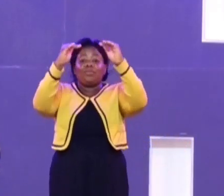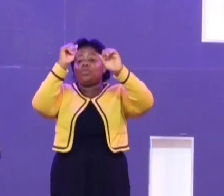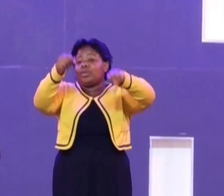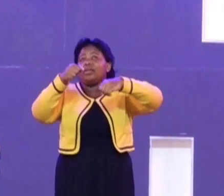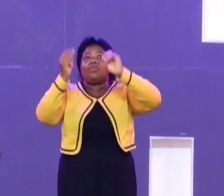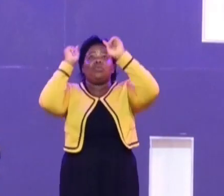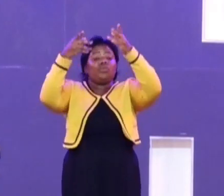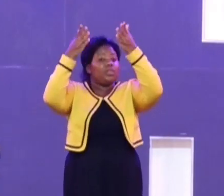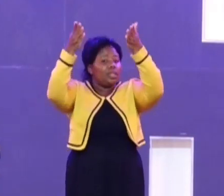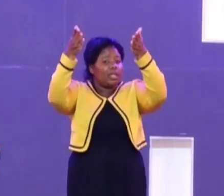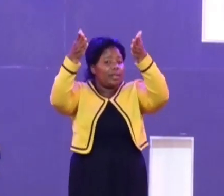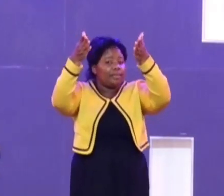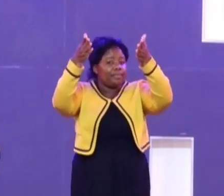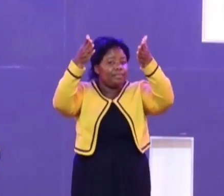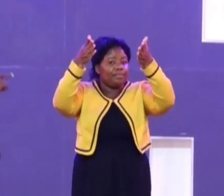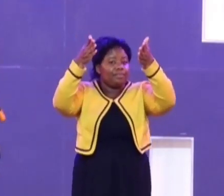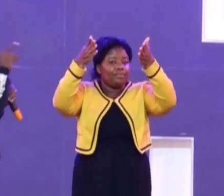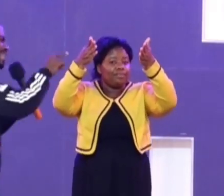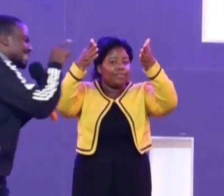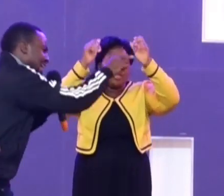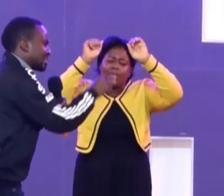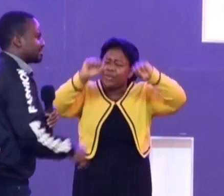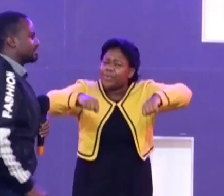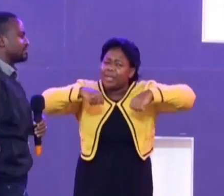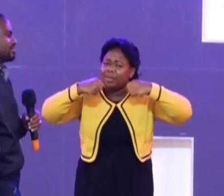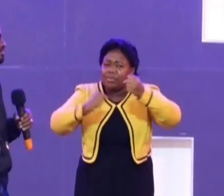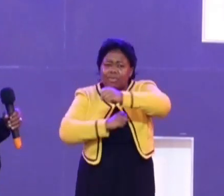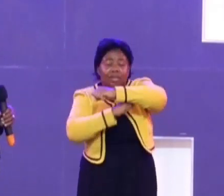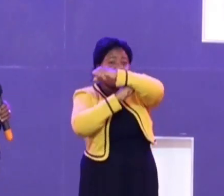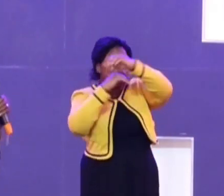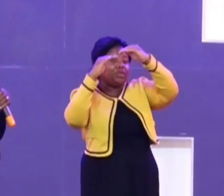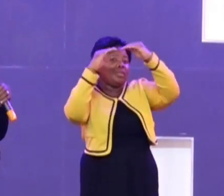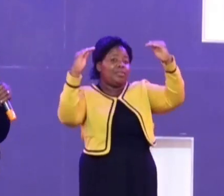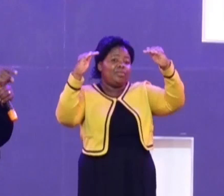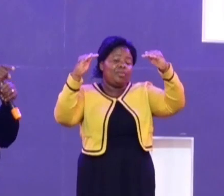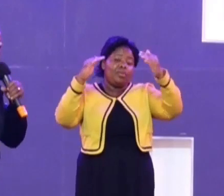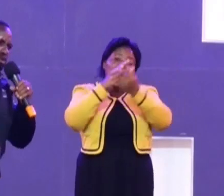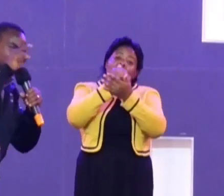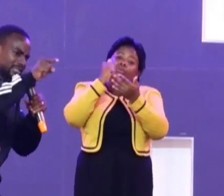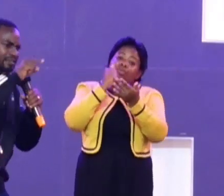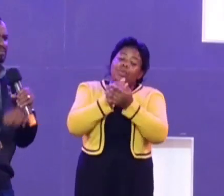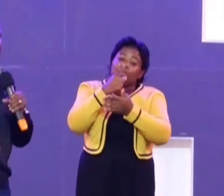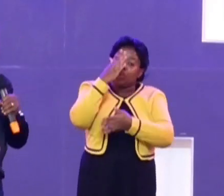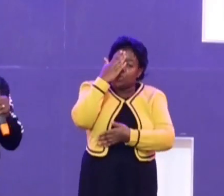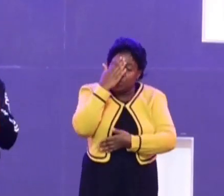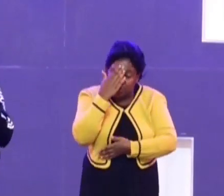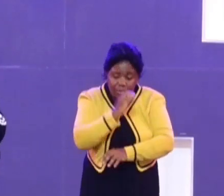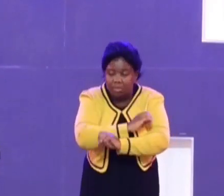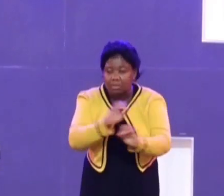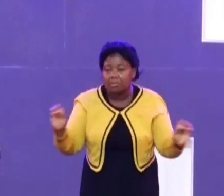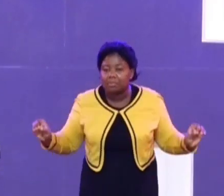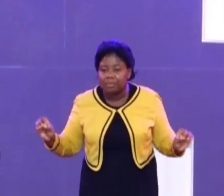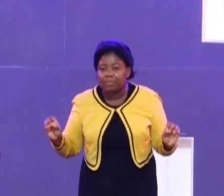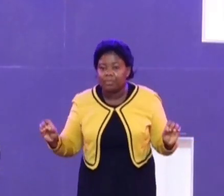you'll never be able to mount to. Tujasobola gawanirira. When you won't be able to sustain them. Olokubanga toli mwetowaze. Because you're not